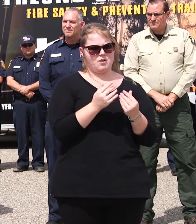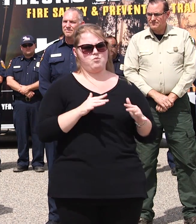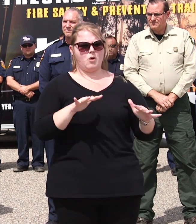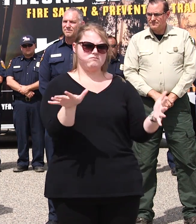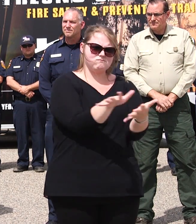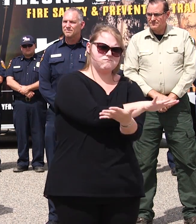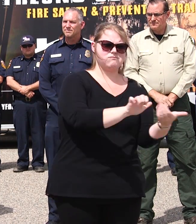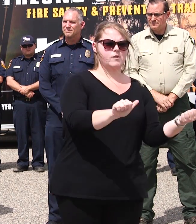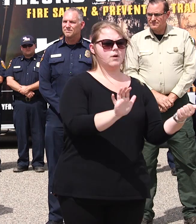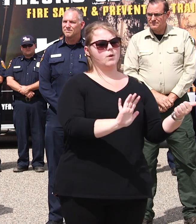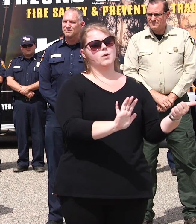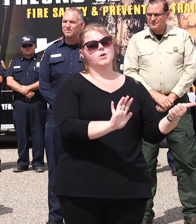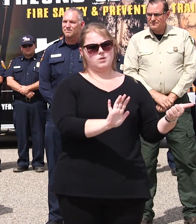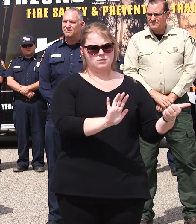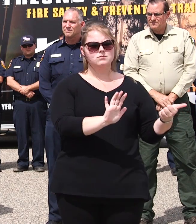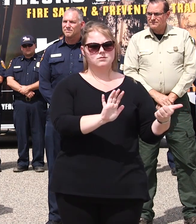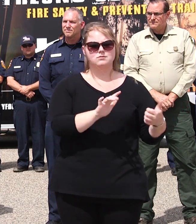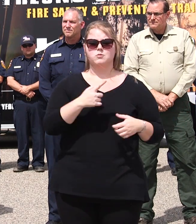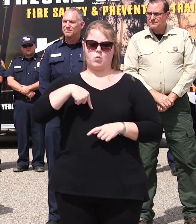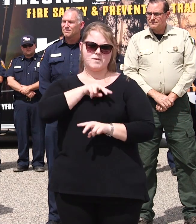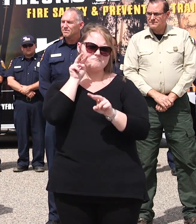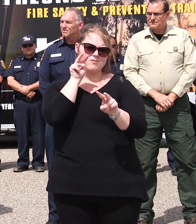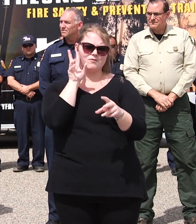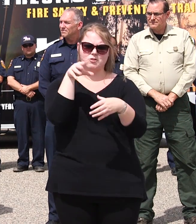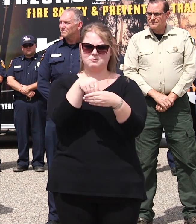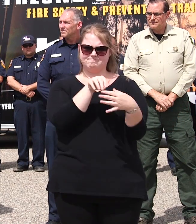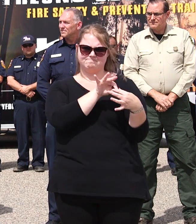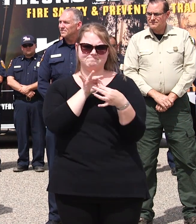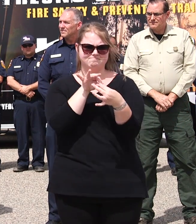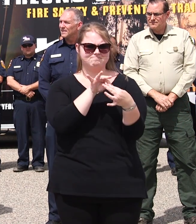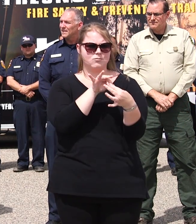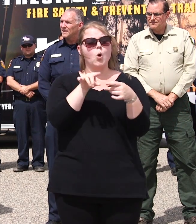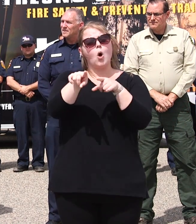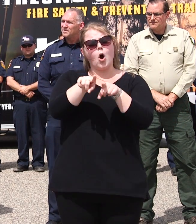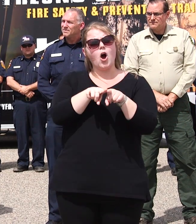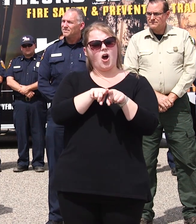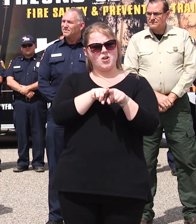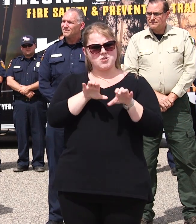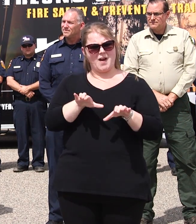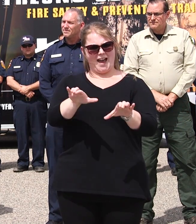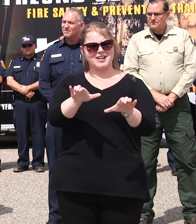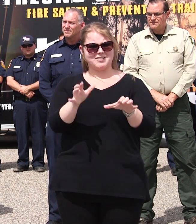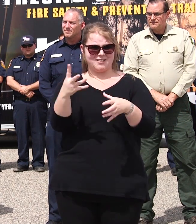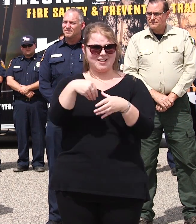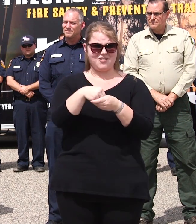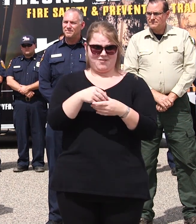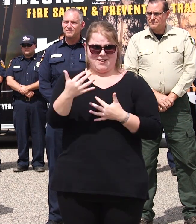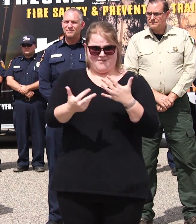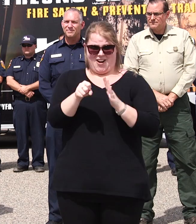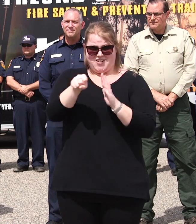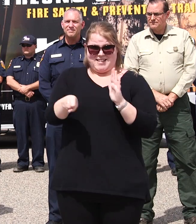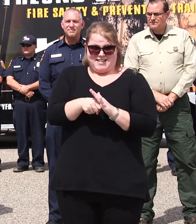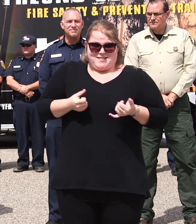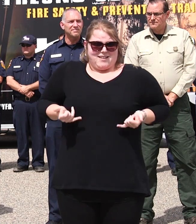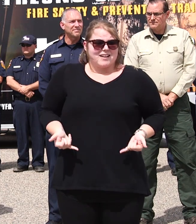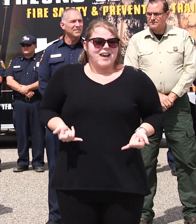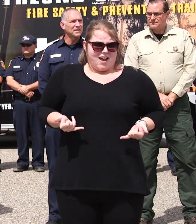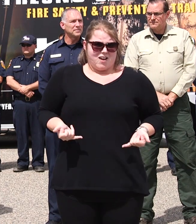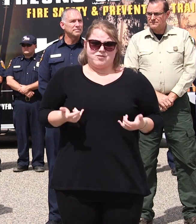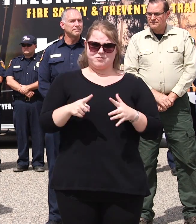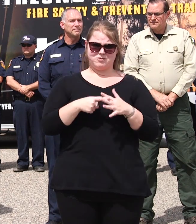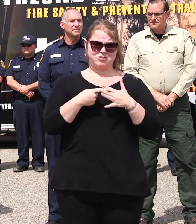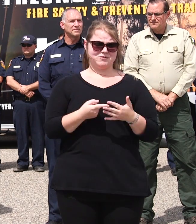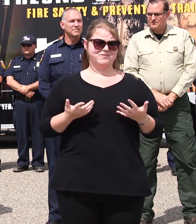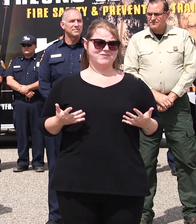forward to participating. We also are actively involved in fire season as we speak. The Forest Service